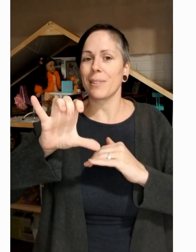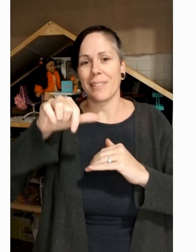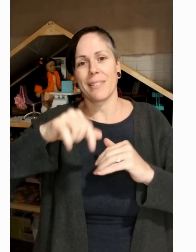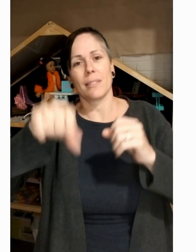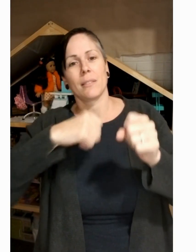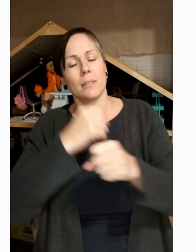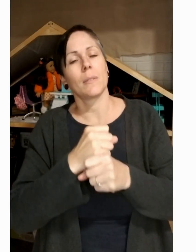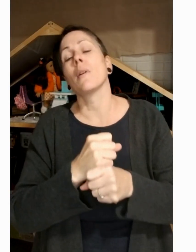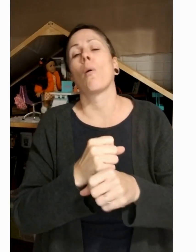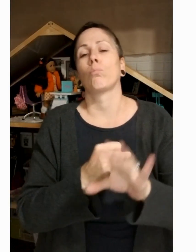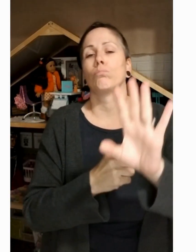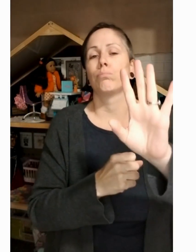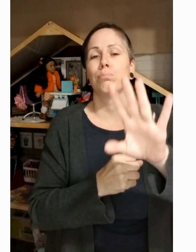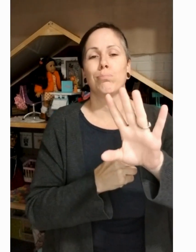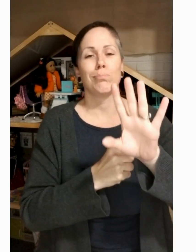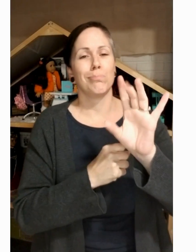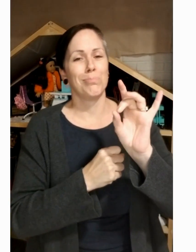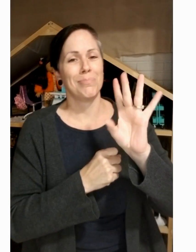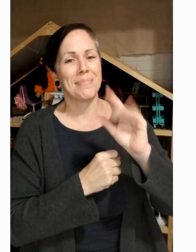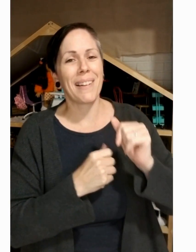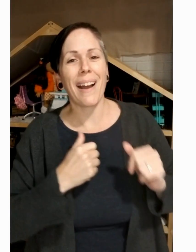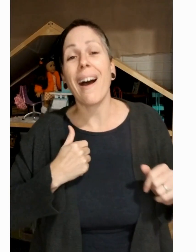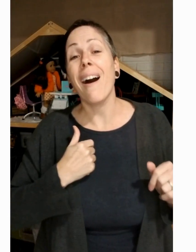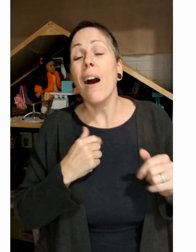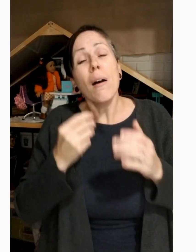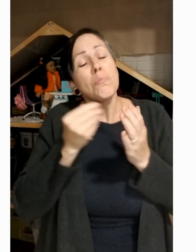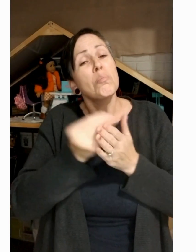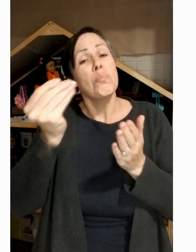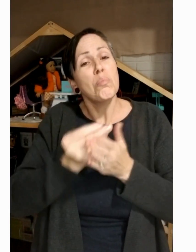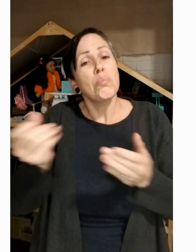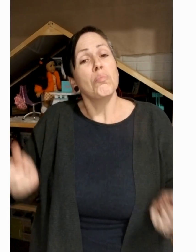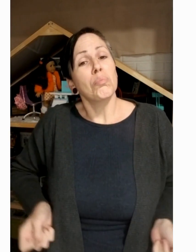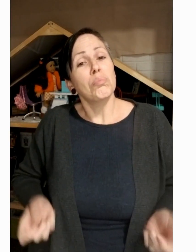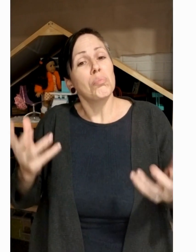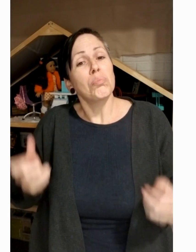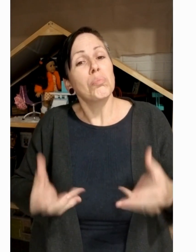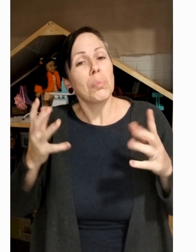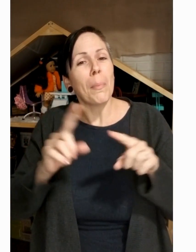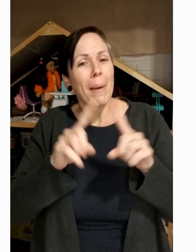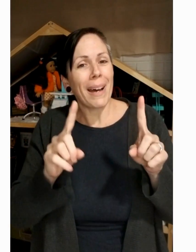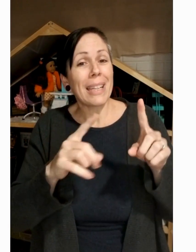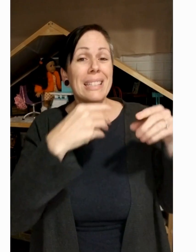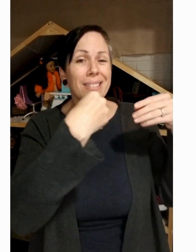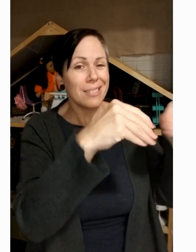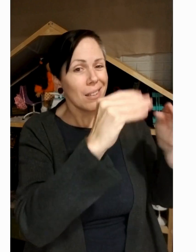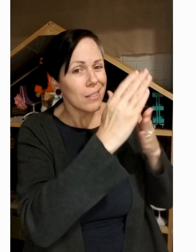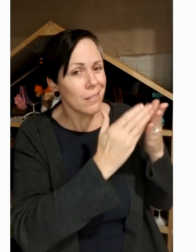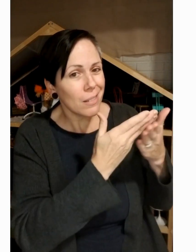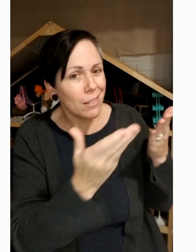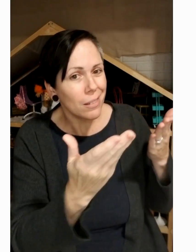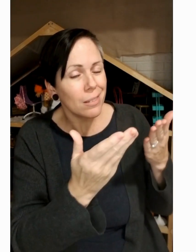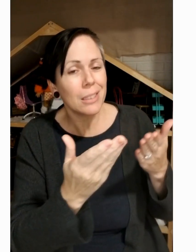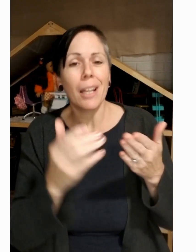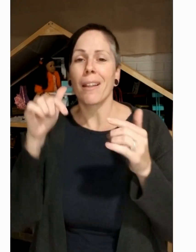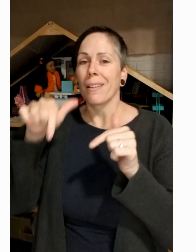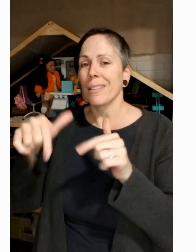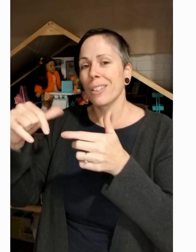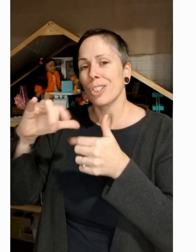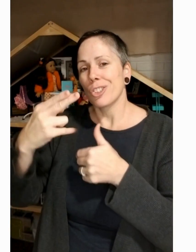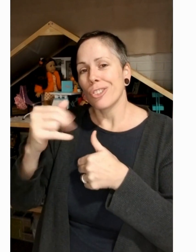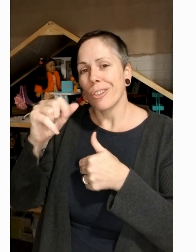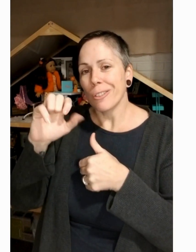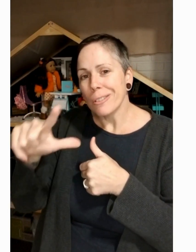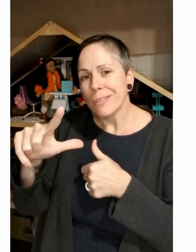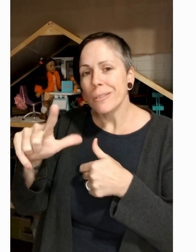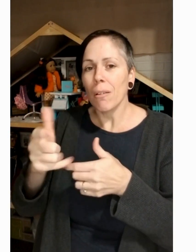you, I purchased a fair amount of stuff, but between things that were sold and YouTube